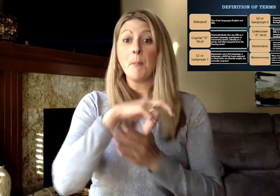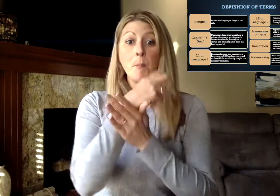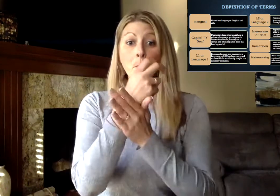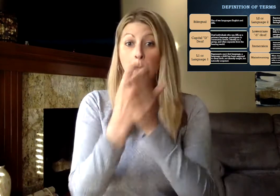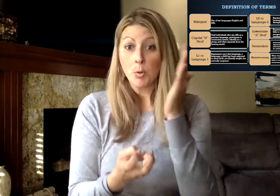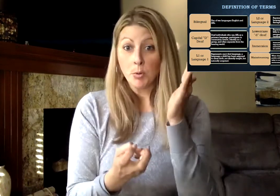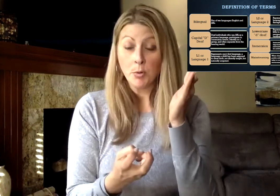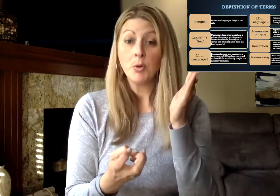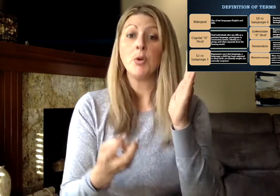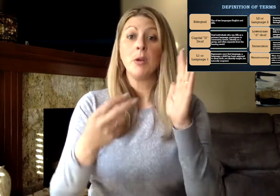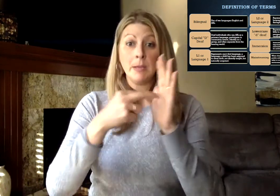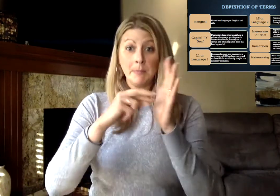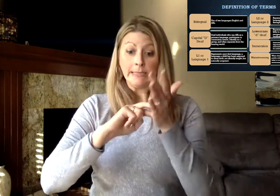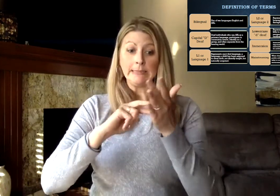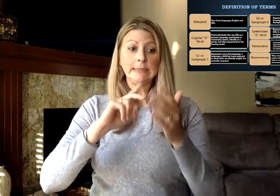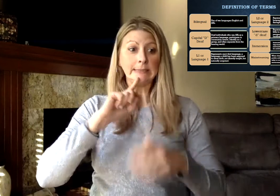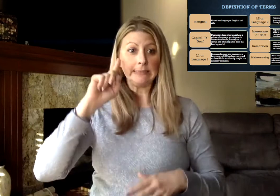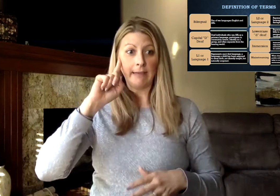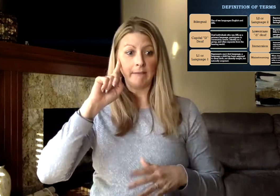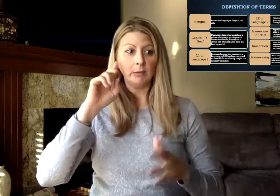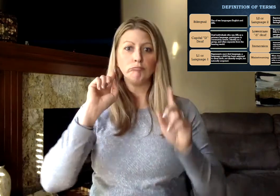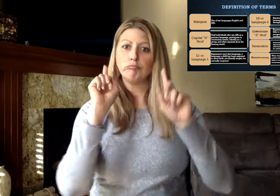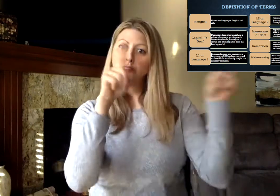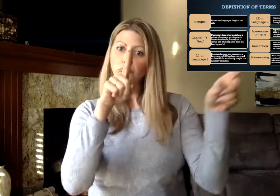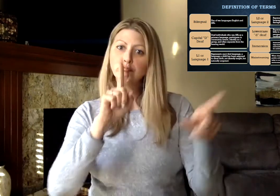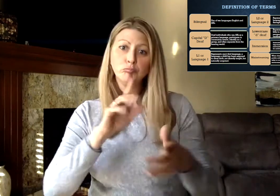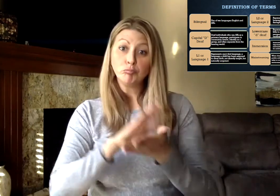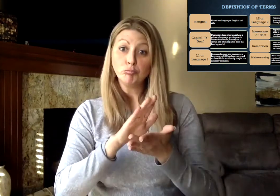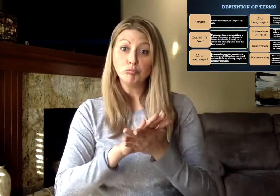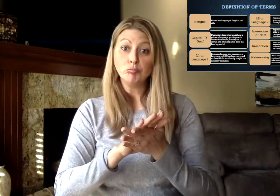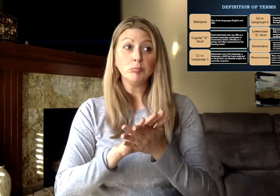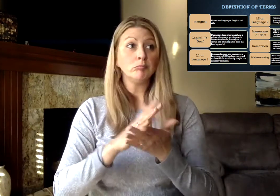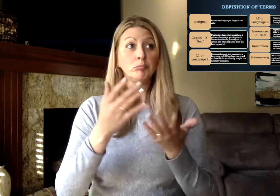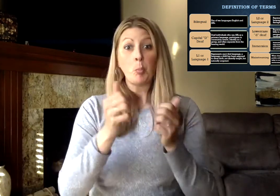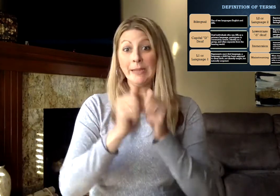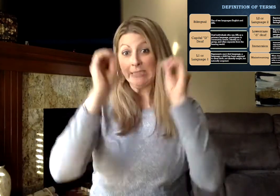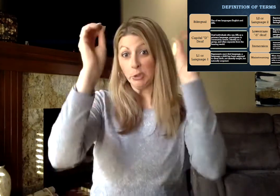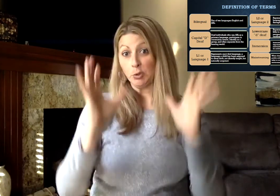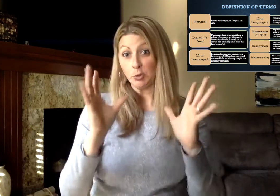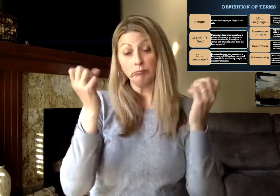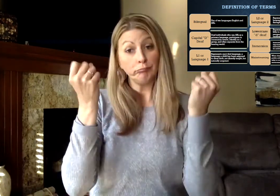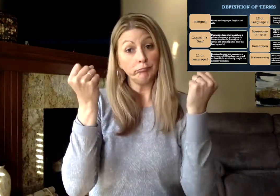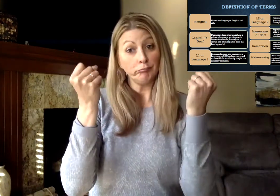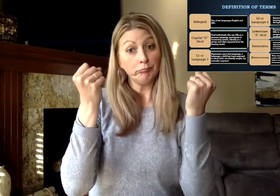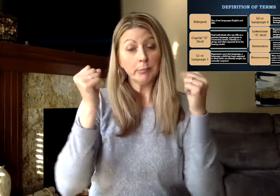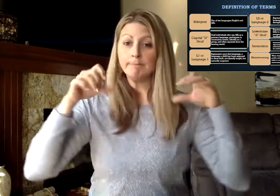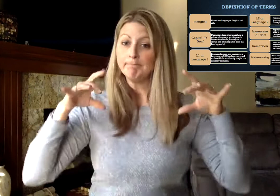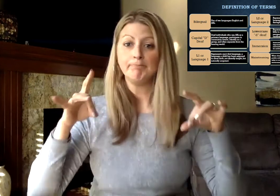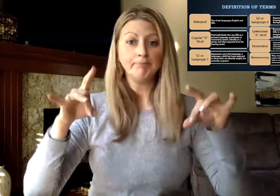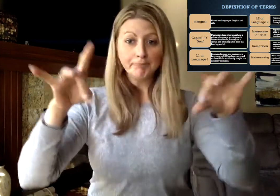difference. Immersion means deaf go to a school with a teacher who signs